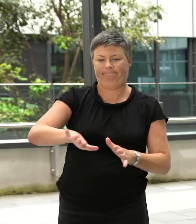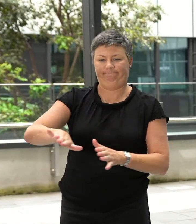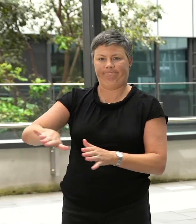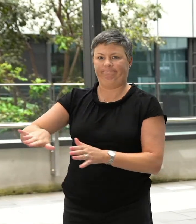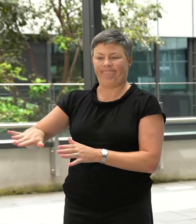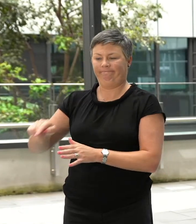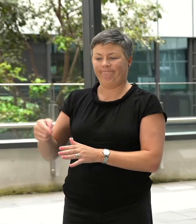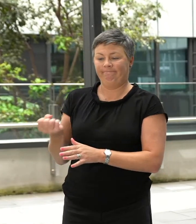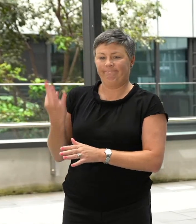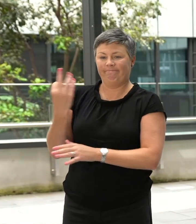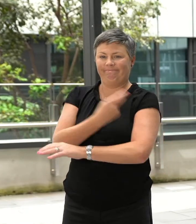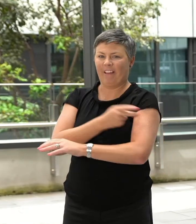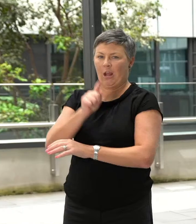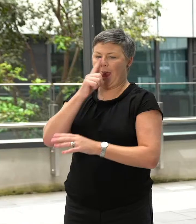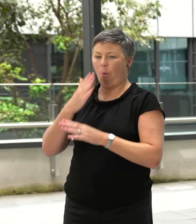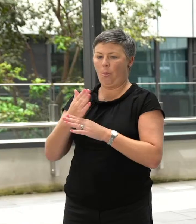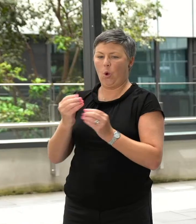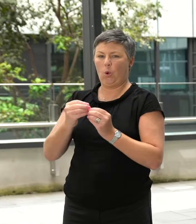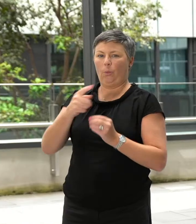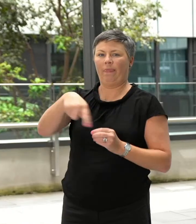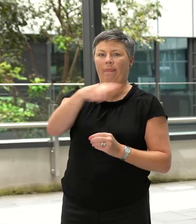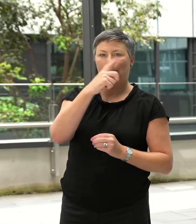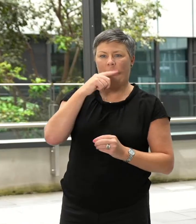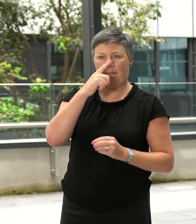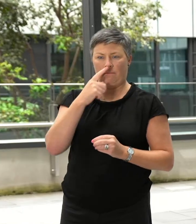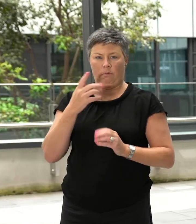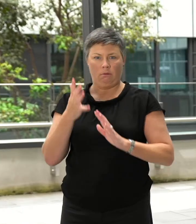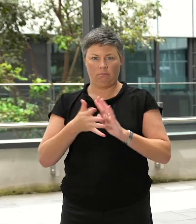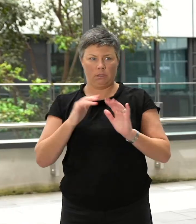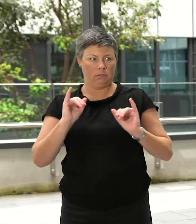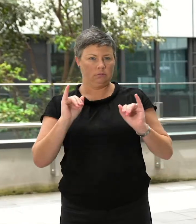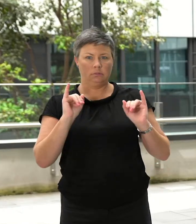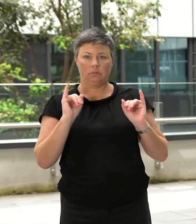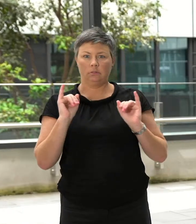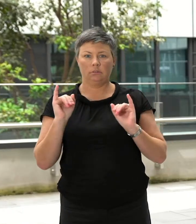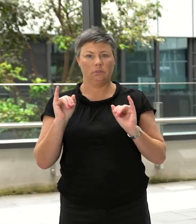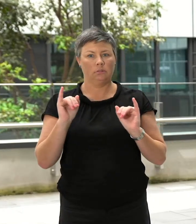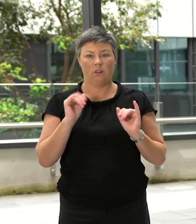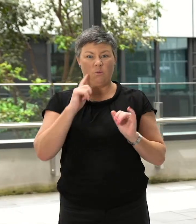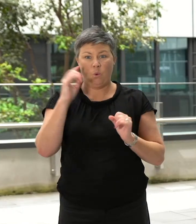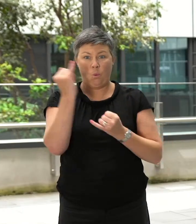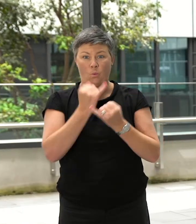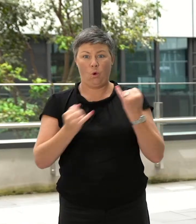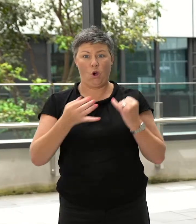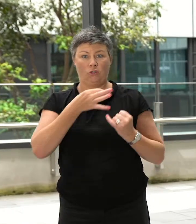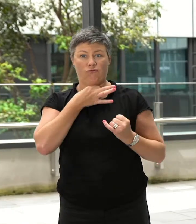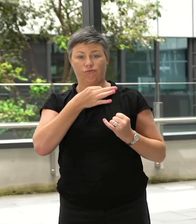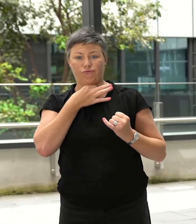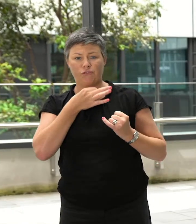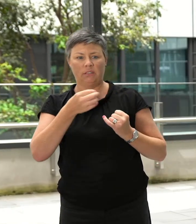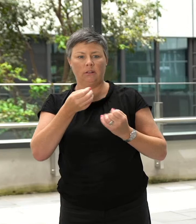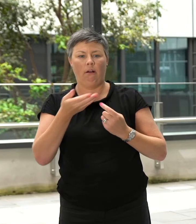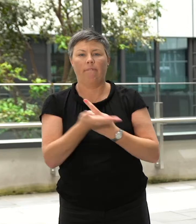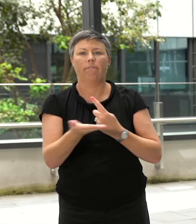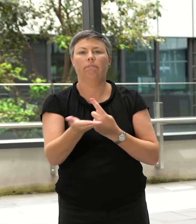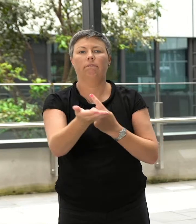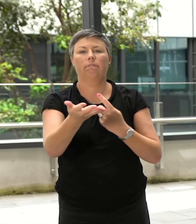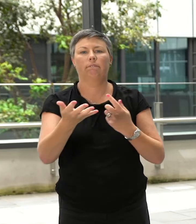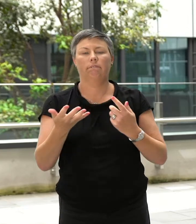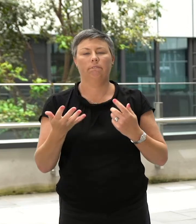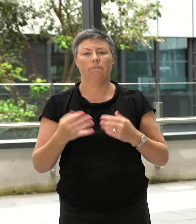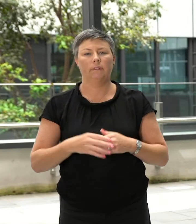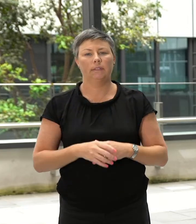and that would make it unsafe, and it would significantly increase the risk of transmission. We're not going to put the community at risk